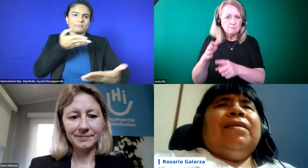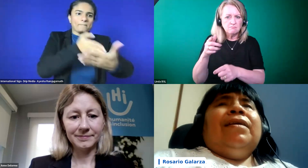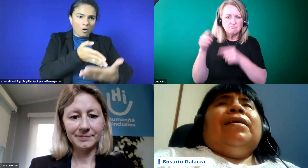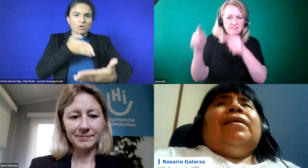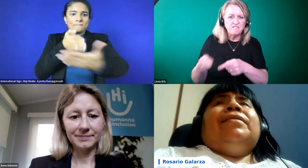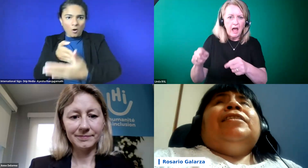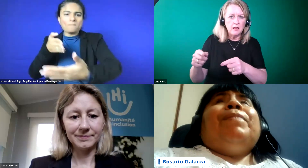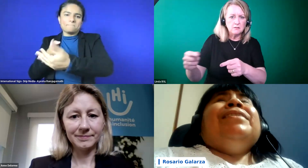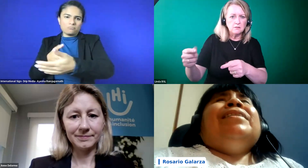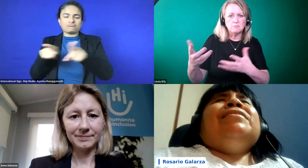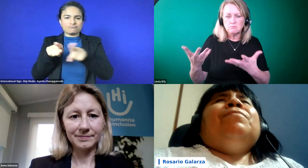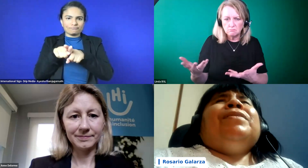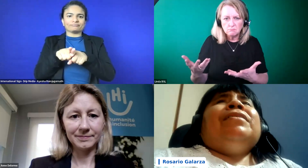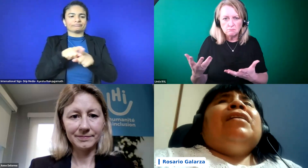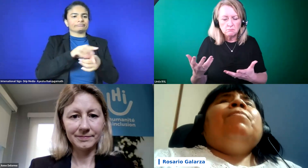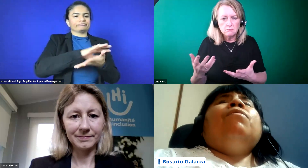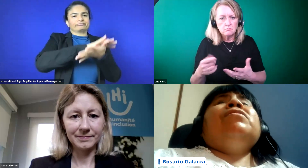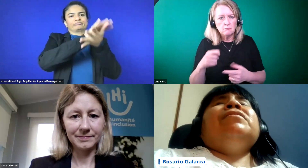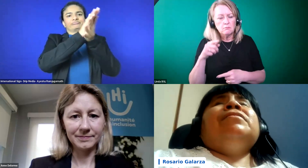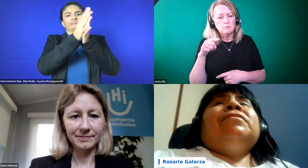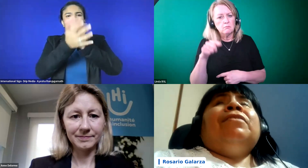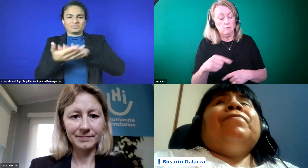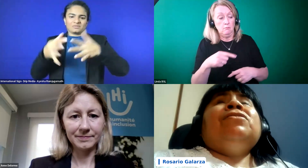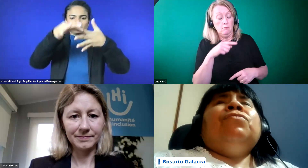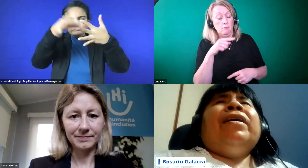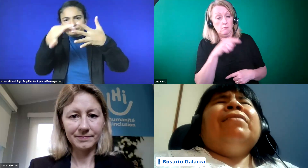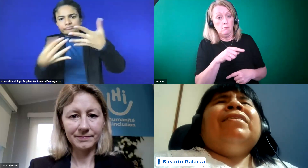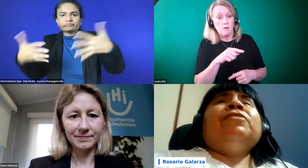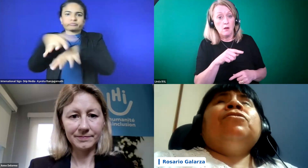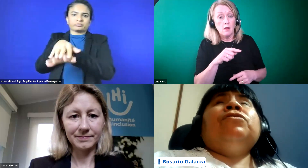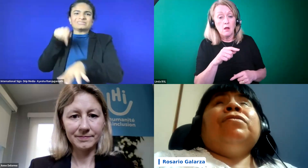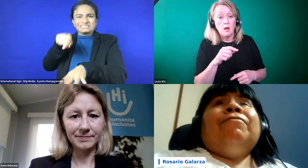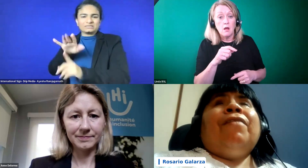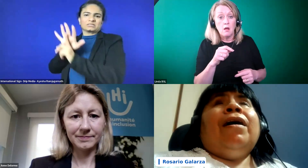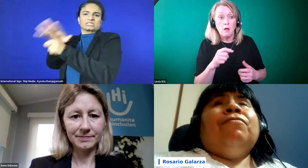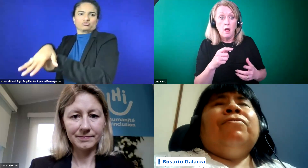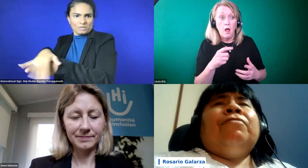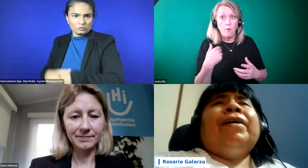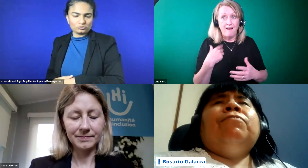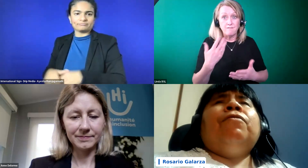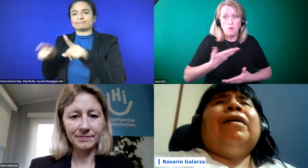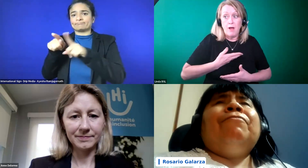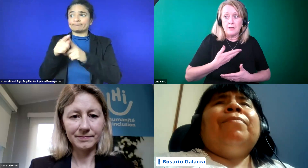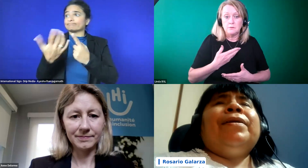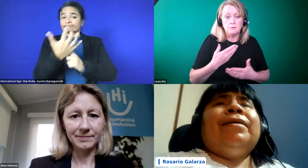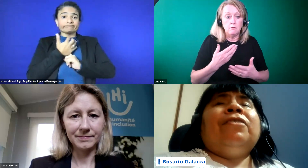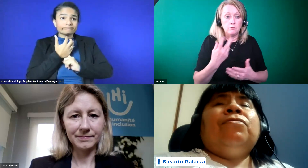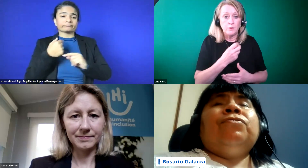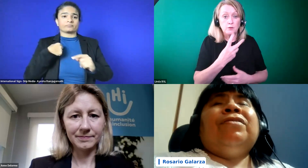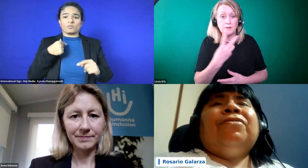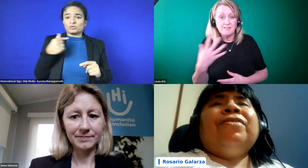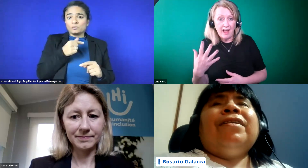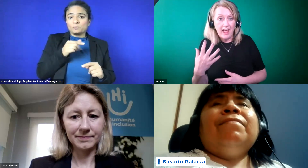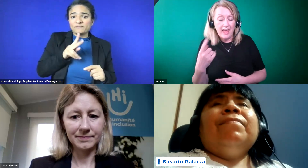disability. Despite the CRPD upholding the rights to health in Article 25, or the right to form a family,